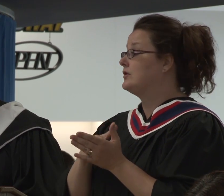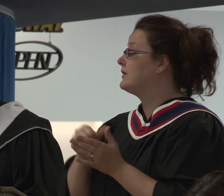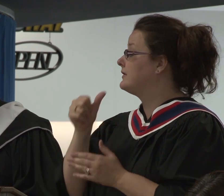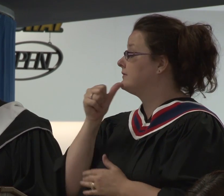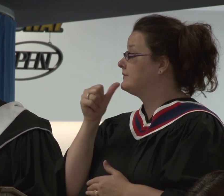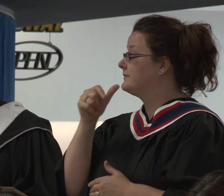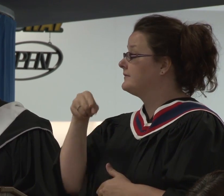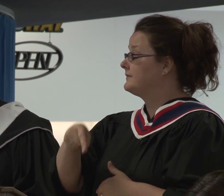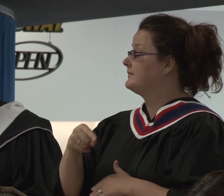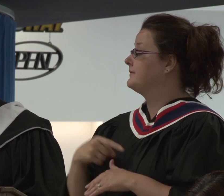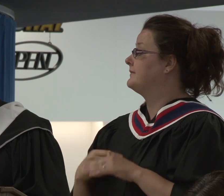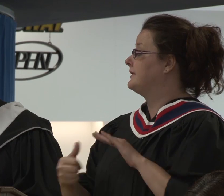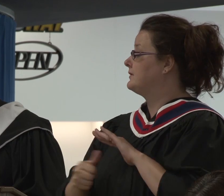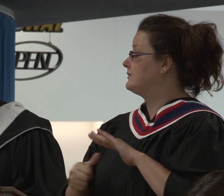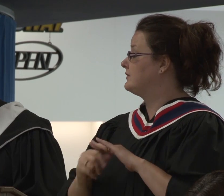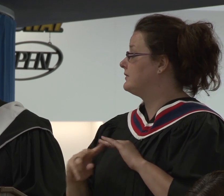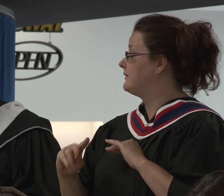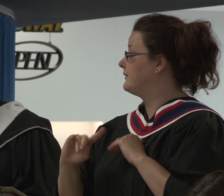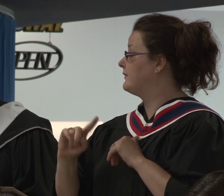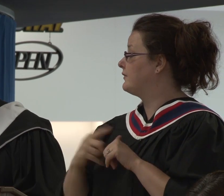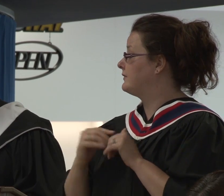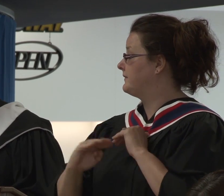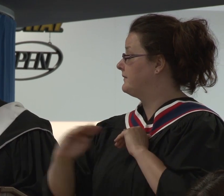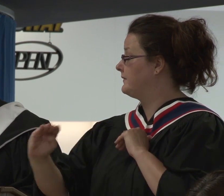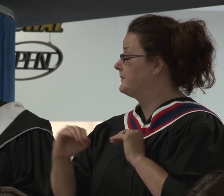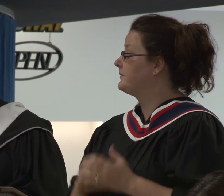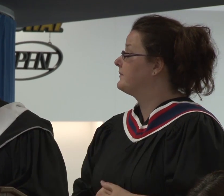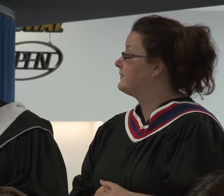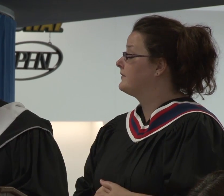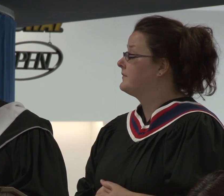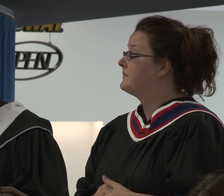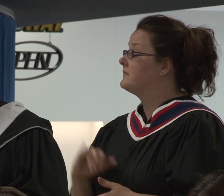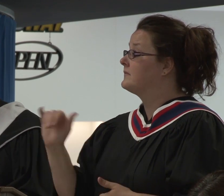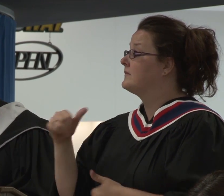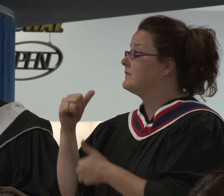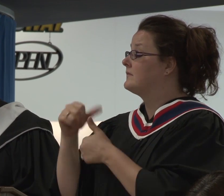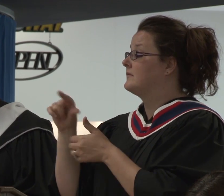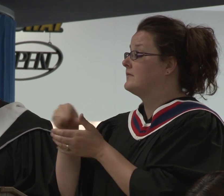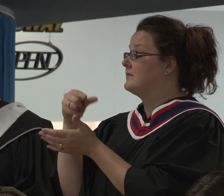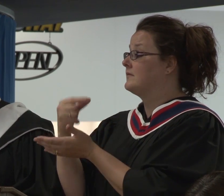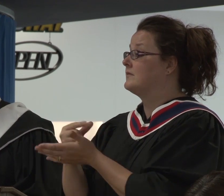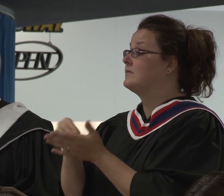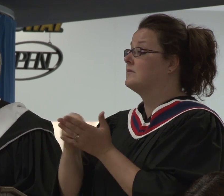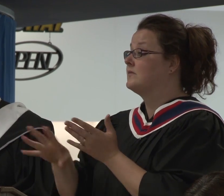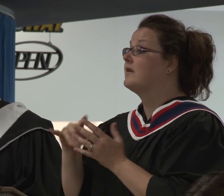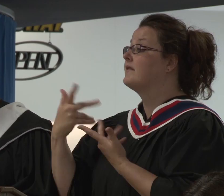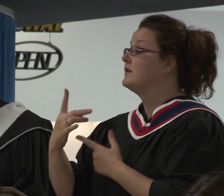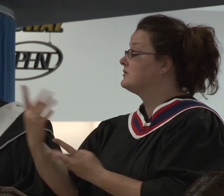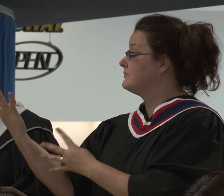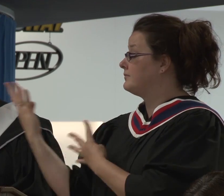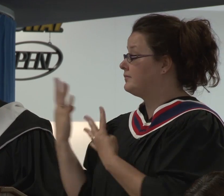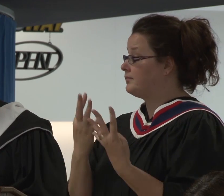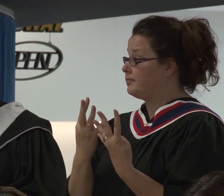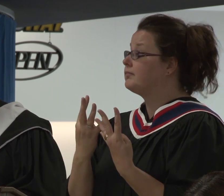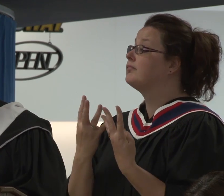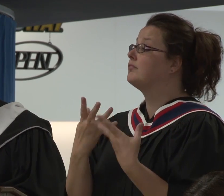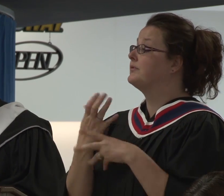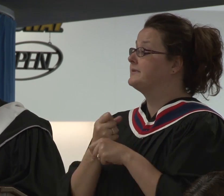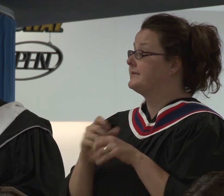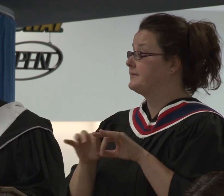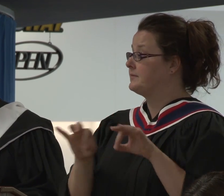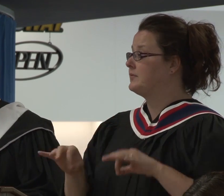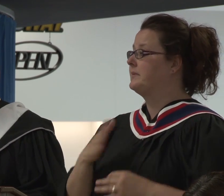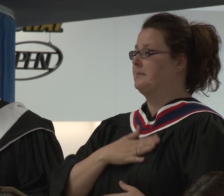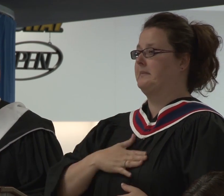located downstairs on the first floor. I would remind graduates that they are to return to their seats once they have received